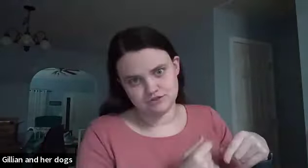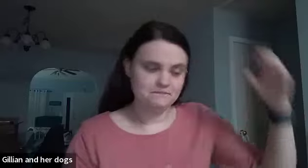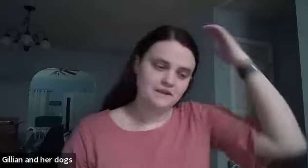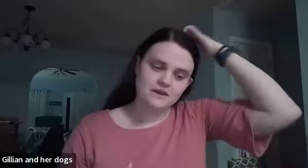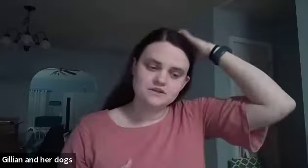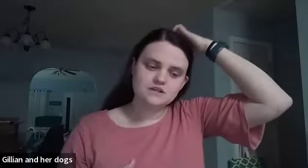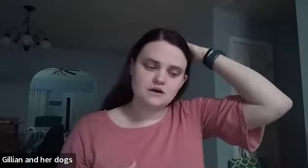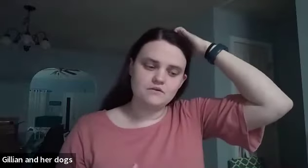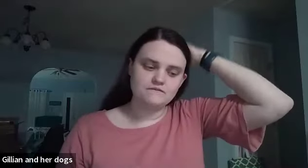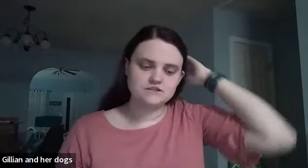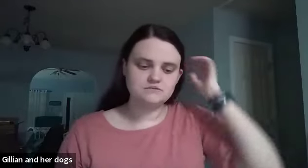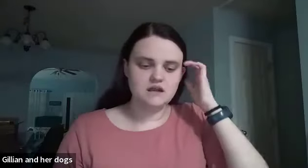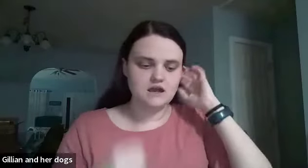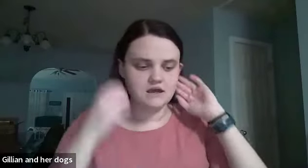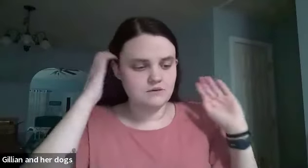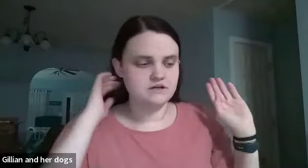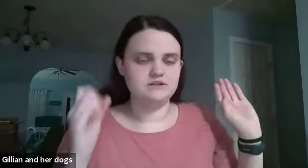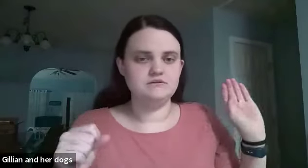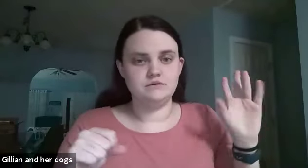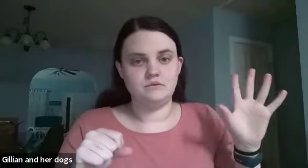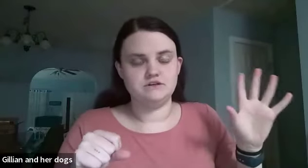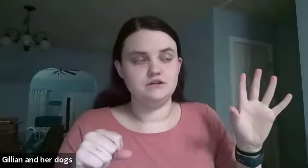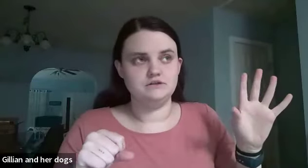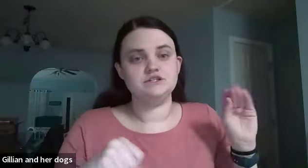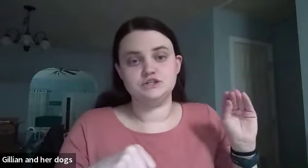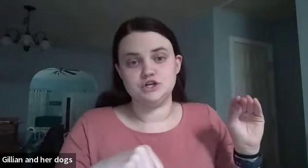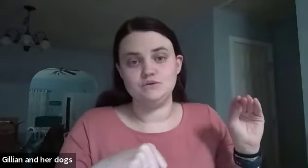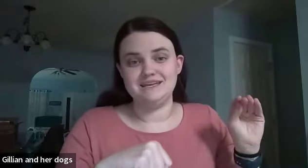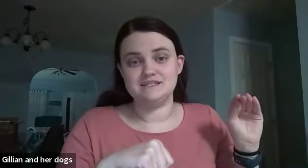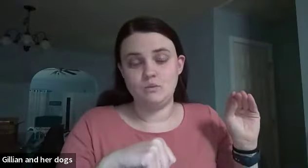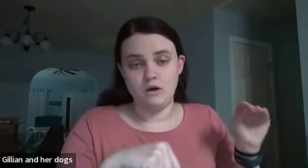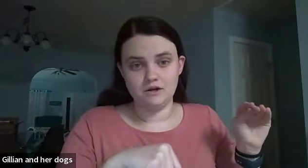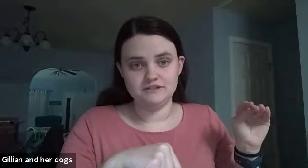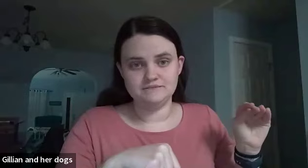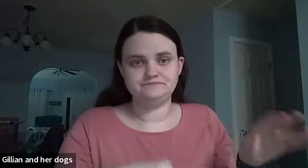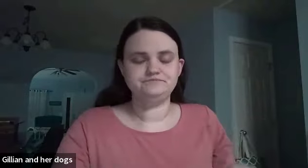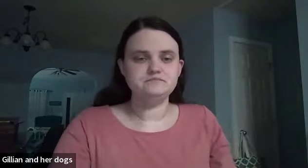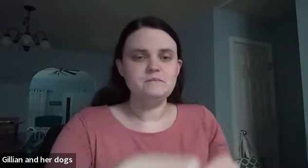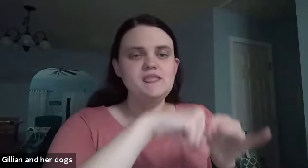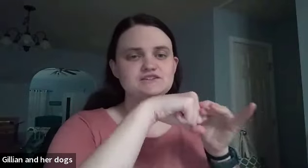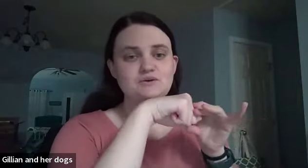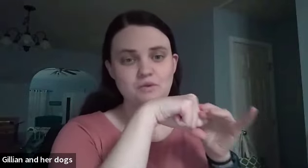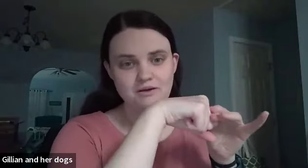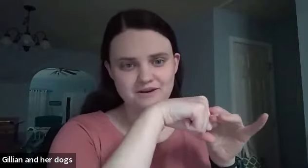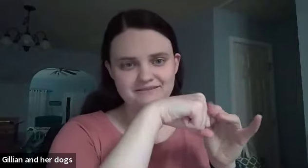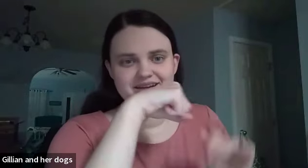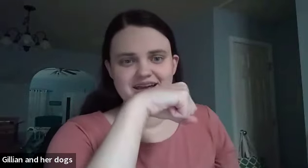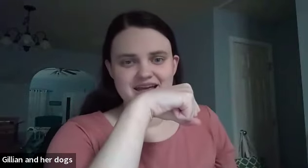restaurant. So the first one I want to do, or what's going to do, is going to show you is Walmart. So Walmart has